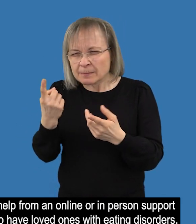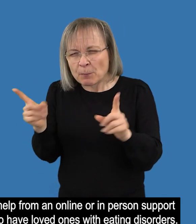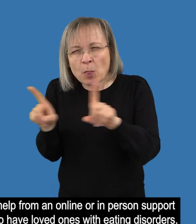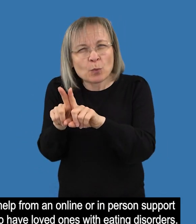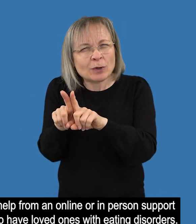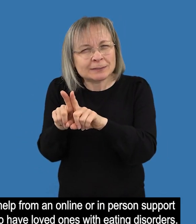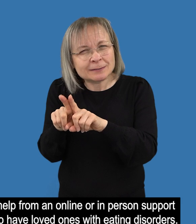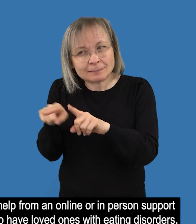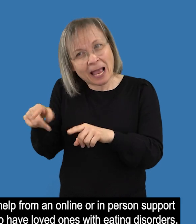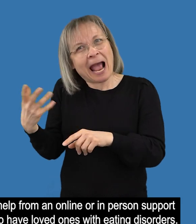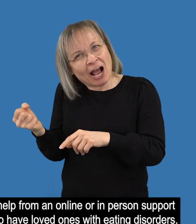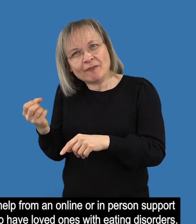disorders.